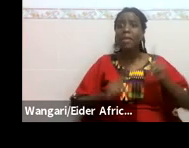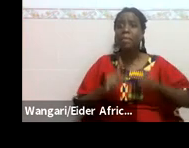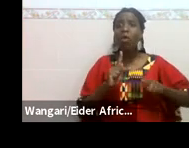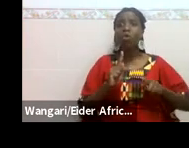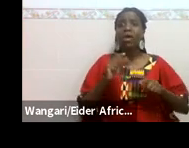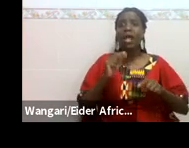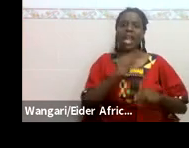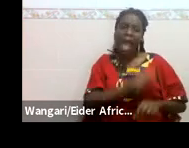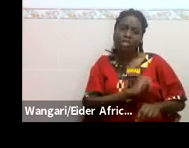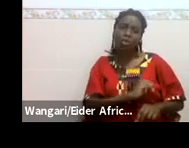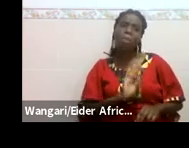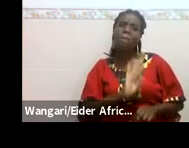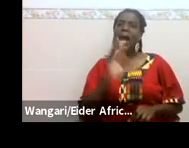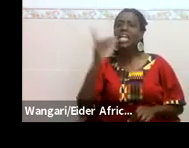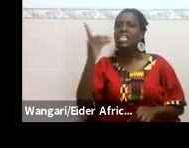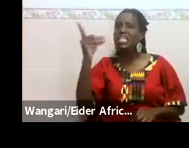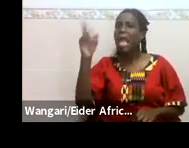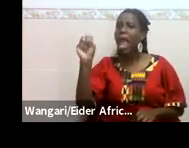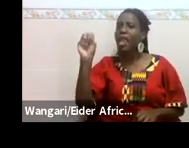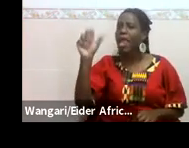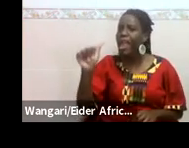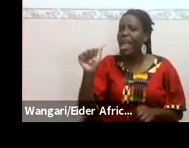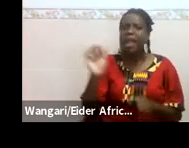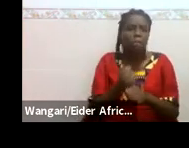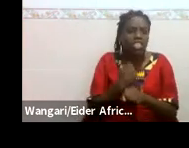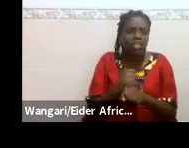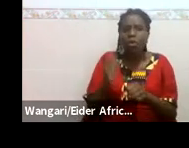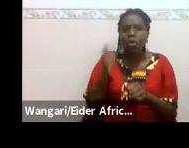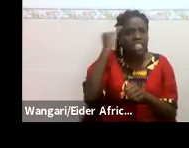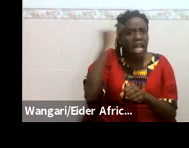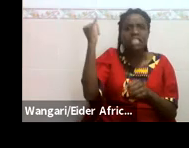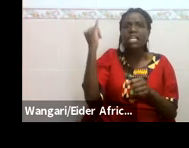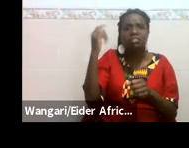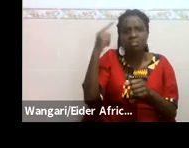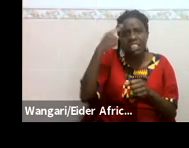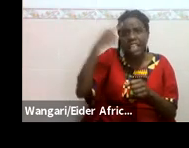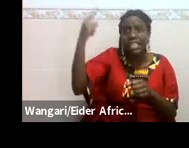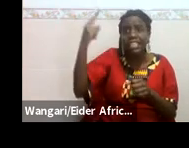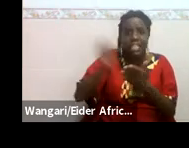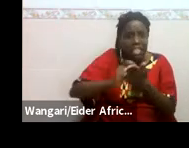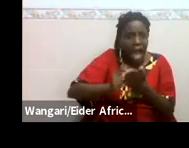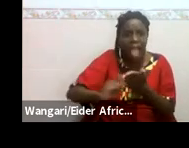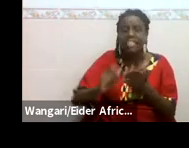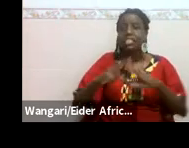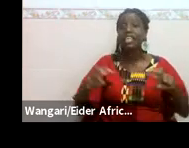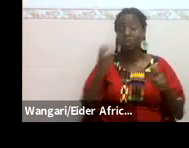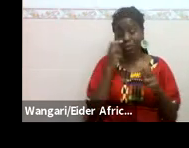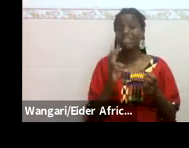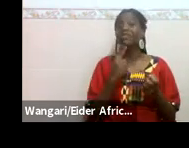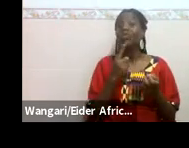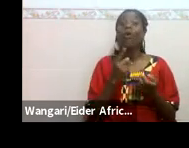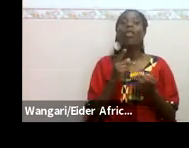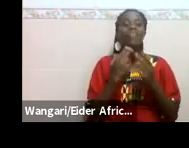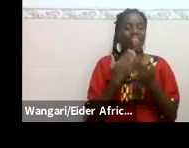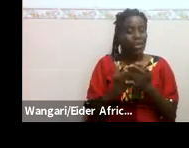so that also a particular form of domination can take place. So thank you for highlighting the power that this paper sort